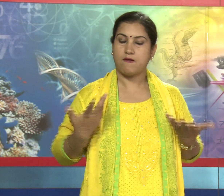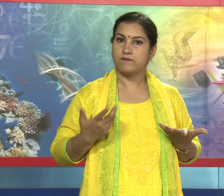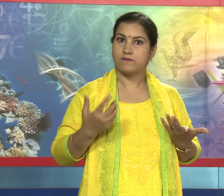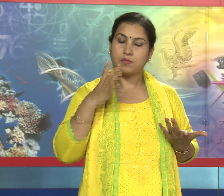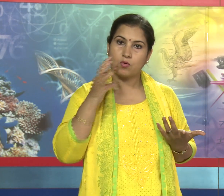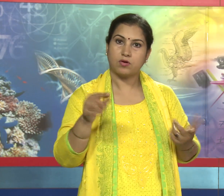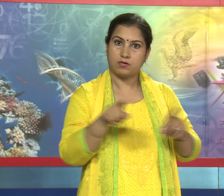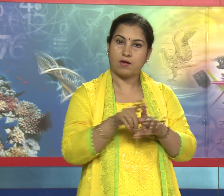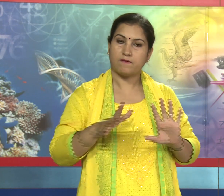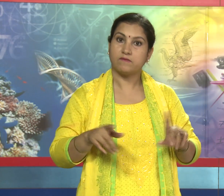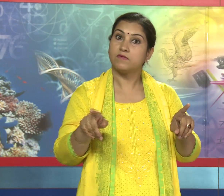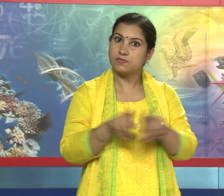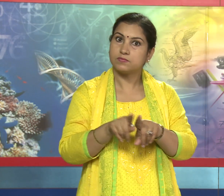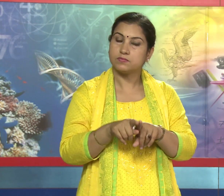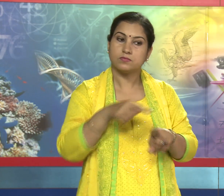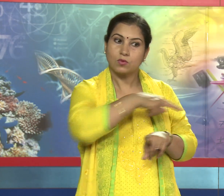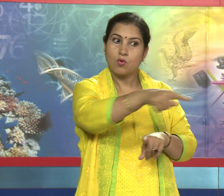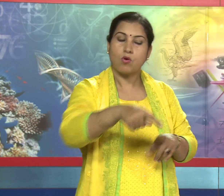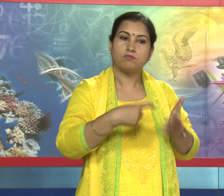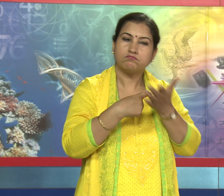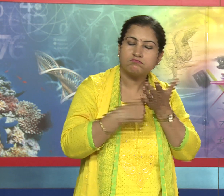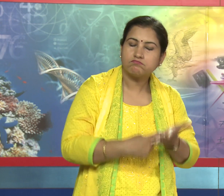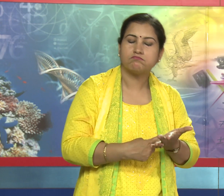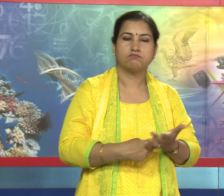hence regarded as lifeline.